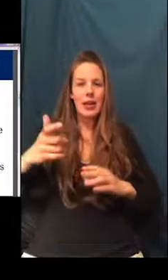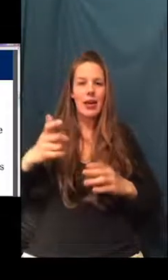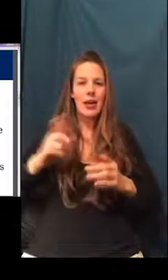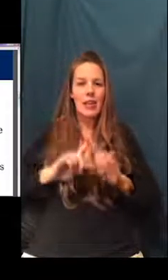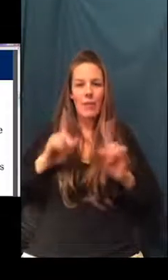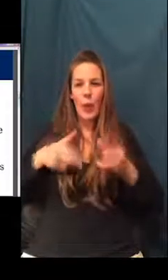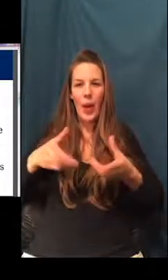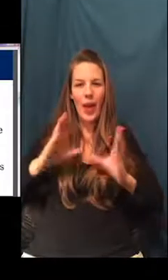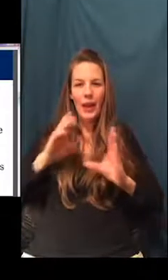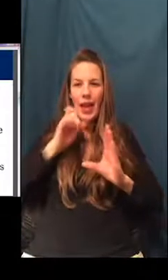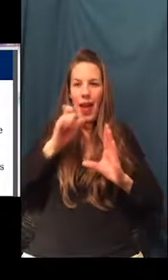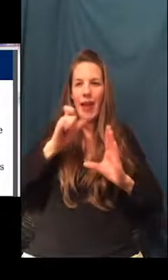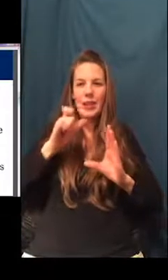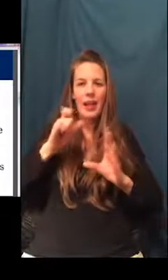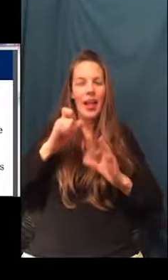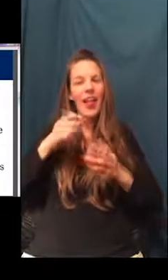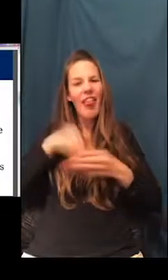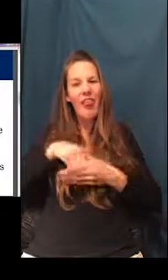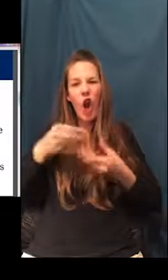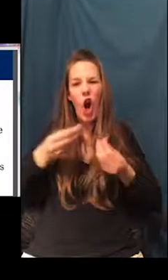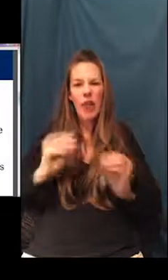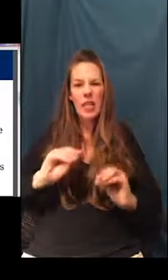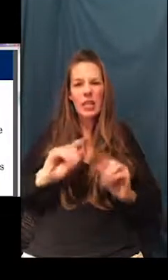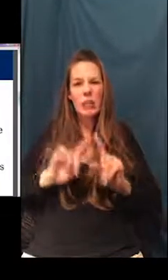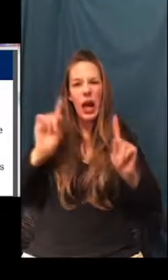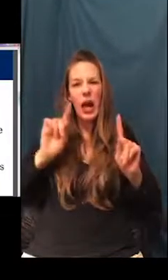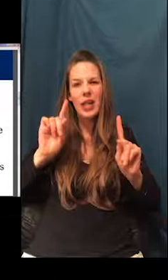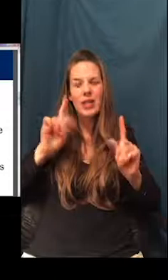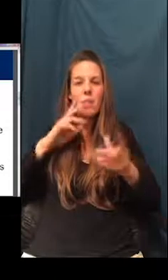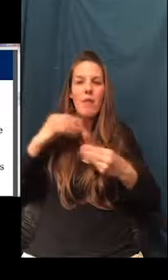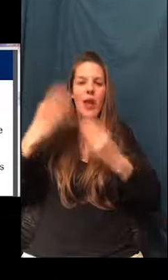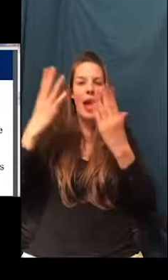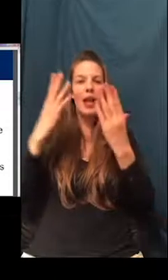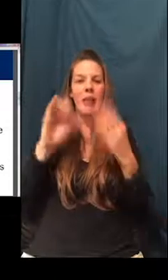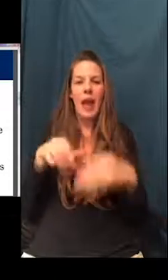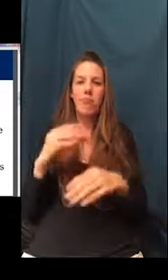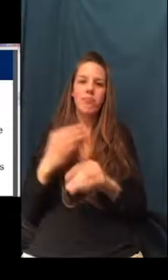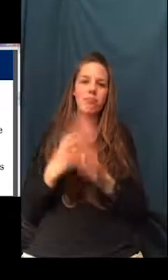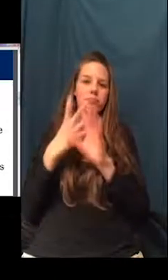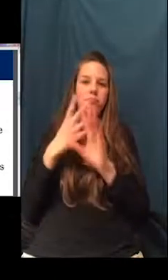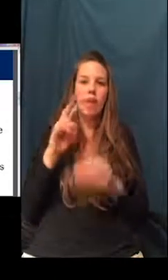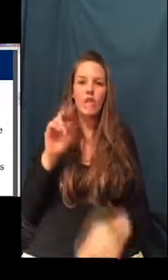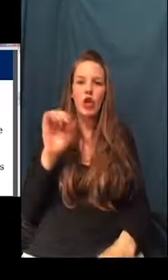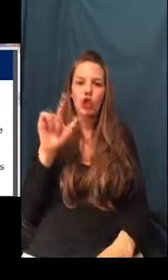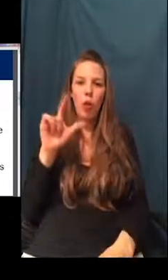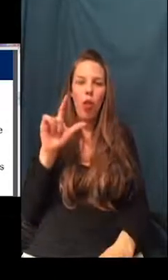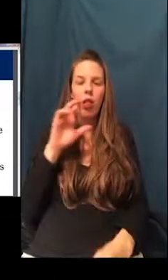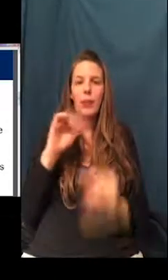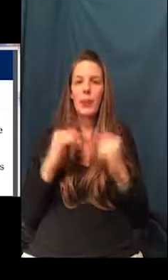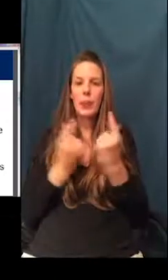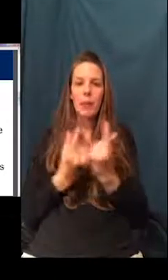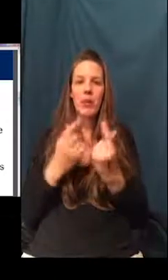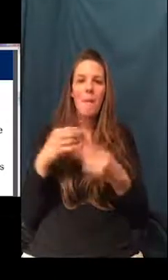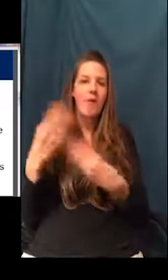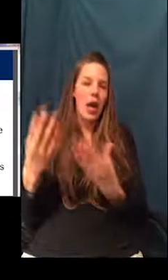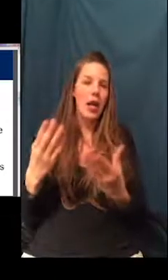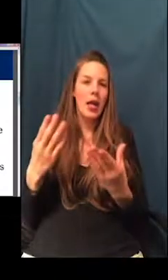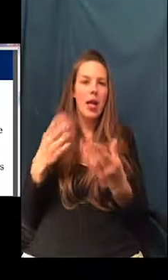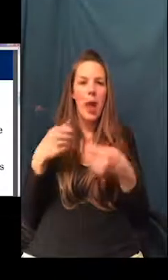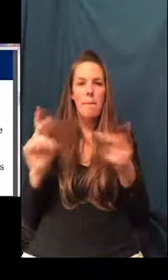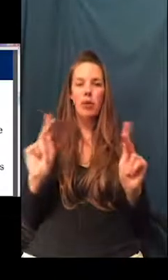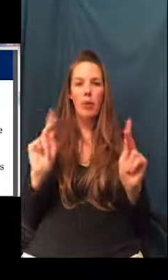different way, not necessarily in the office, but providing those virtual groups, providing